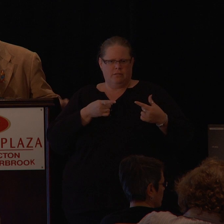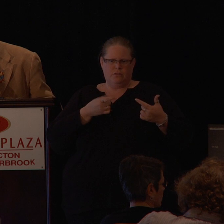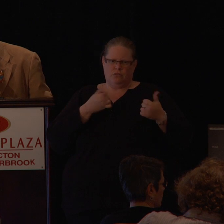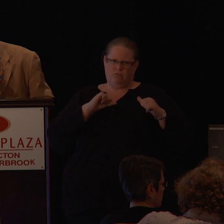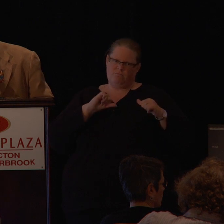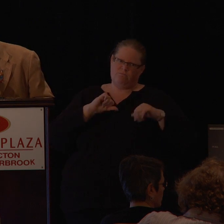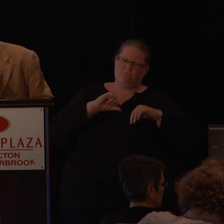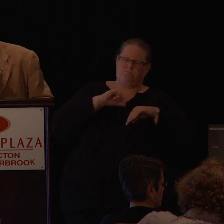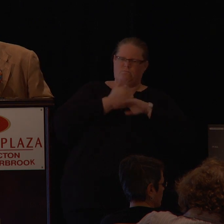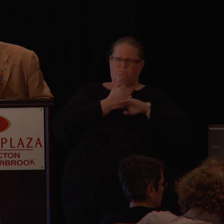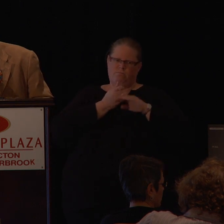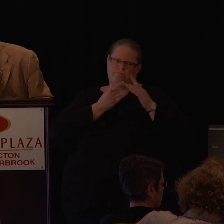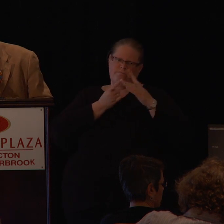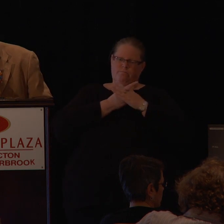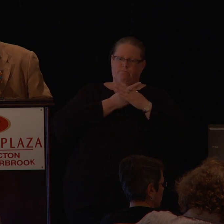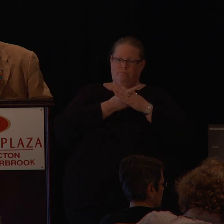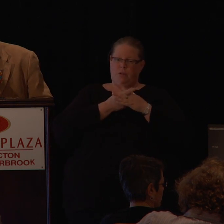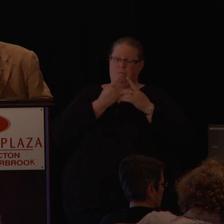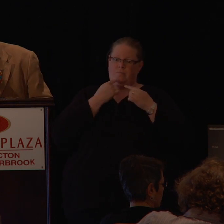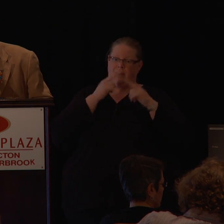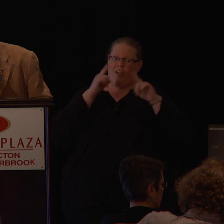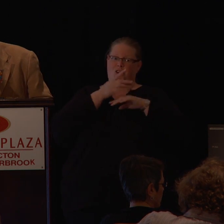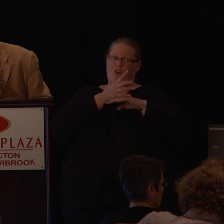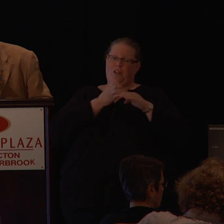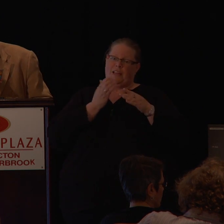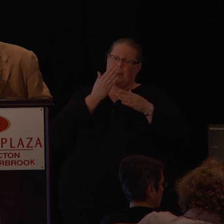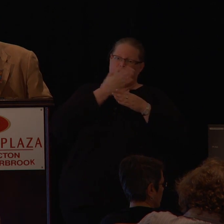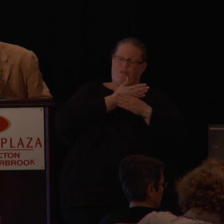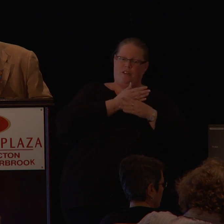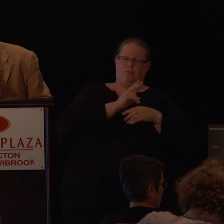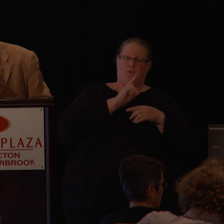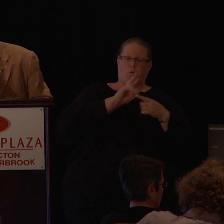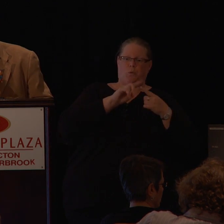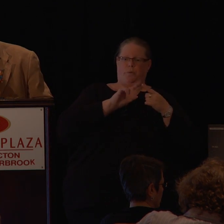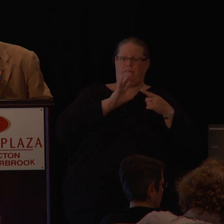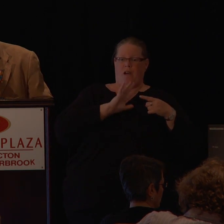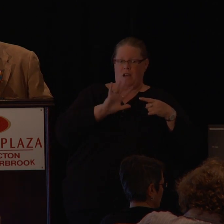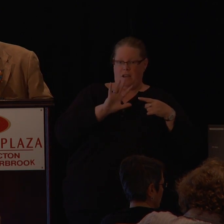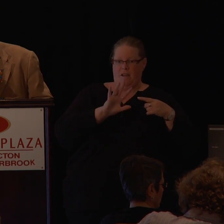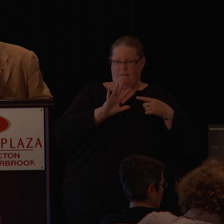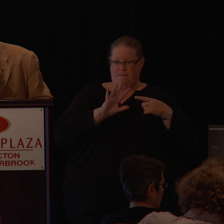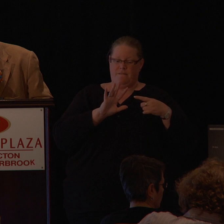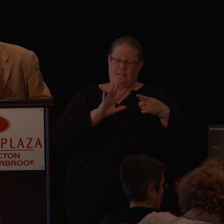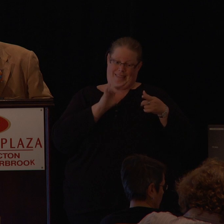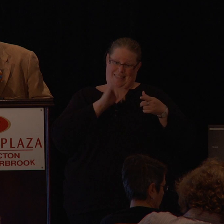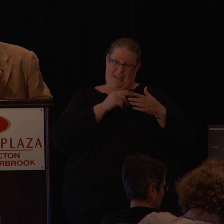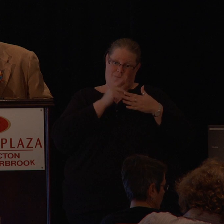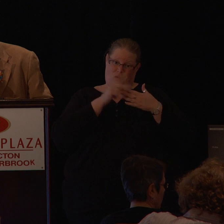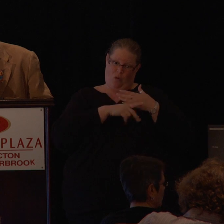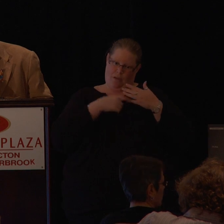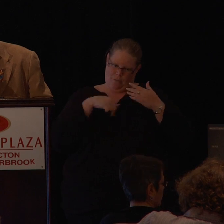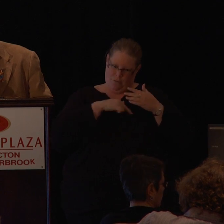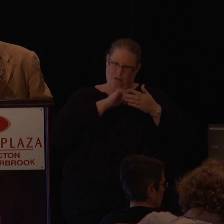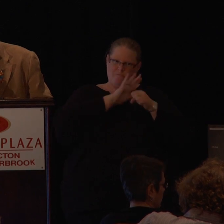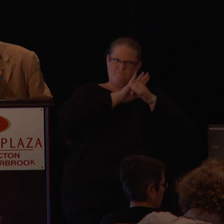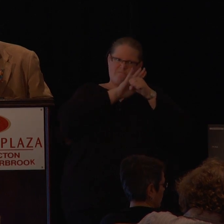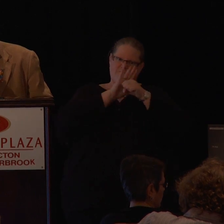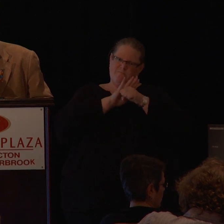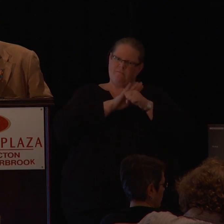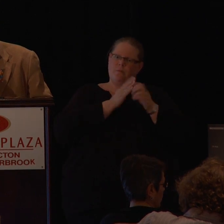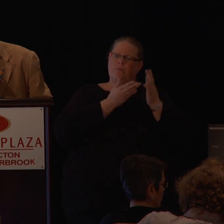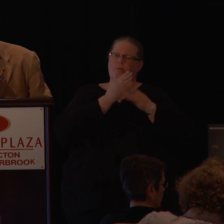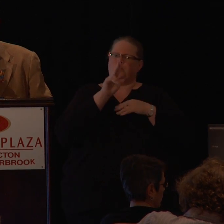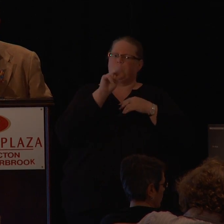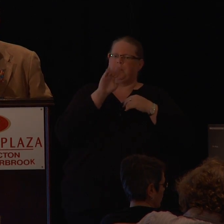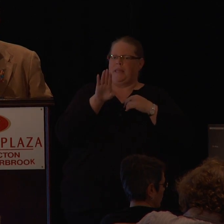was early intervention, 2 to 5, by well-trained people at a program that we helped lobby to get established at UNB